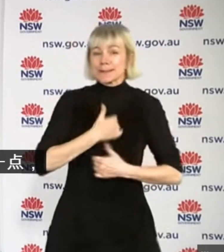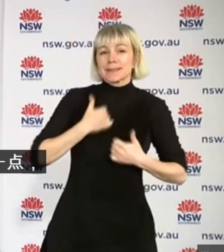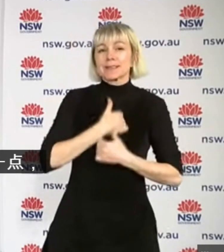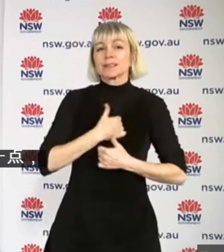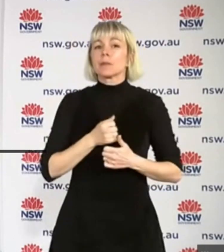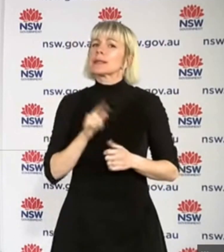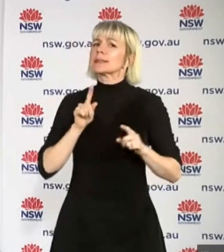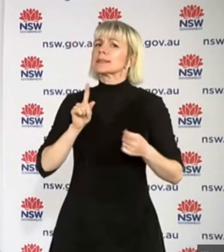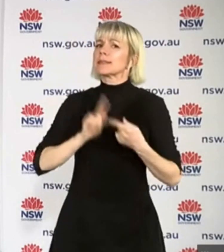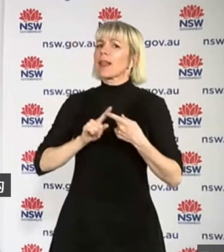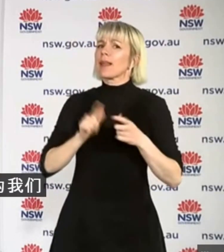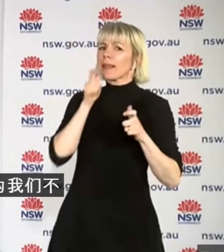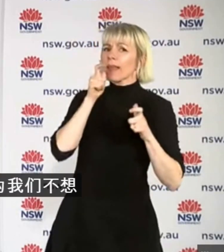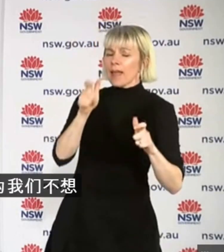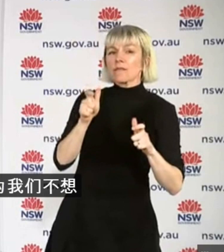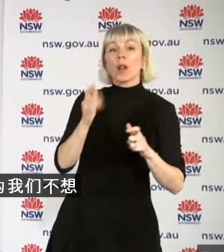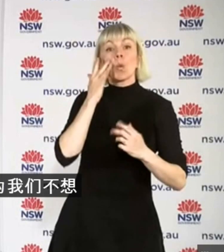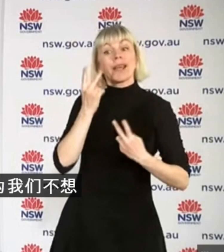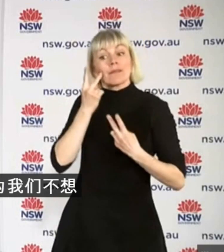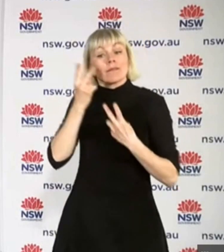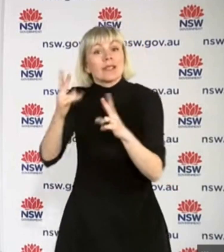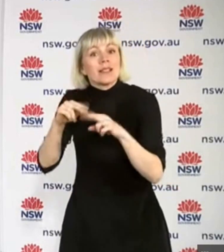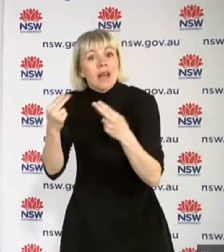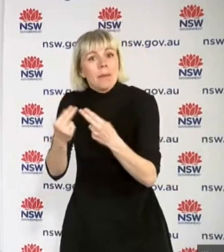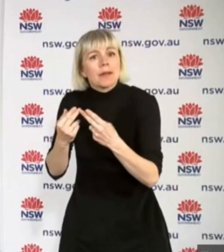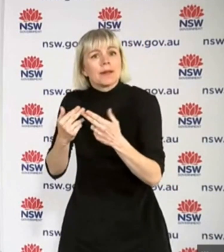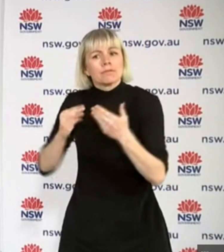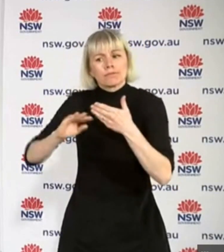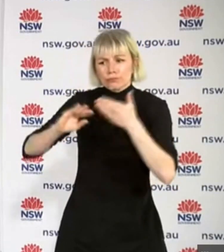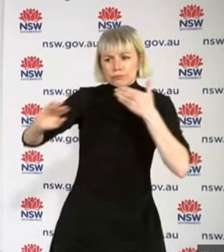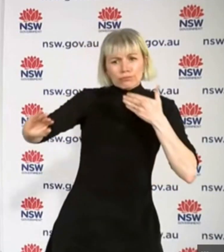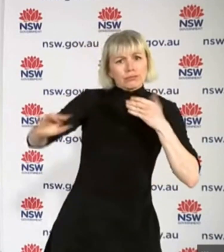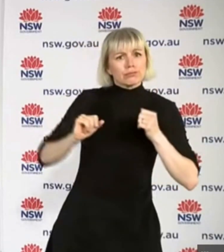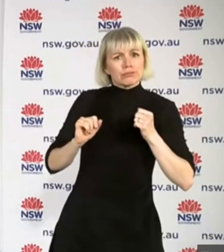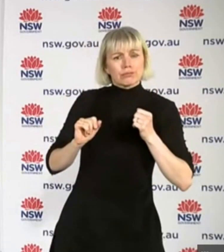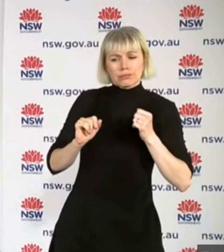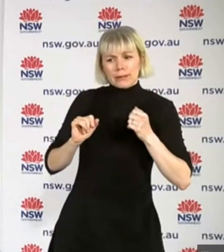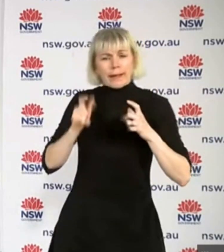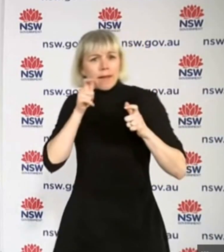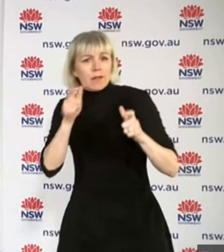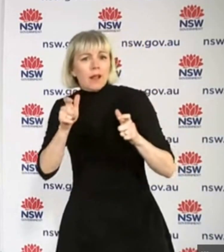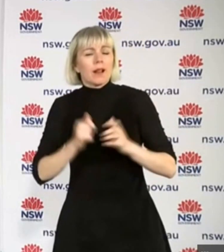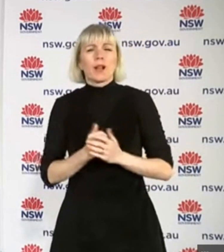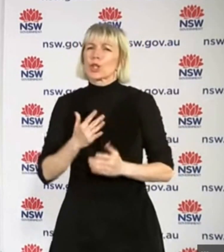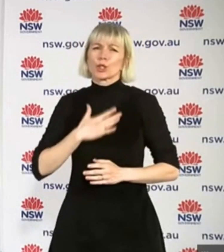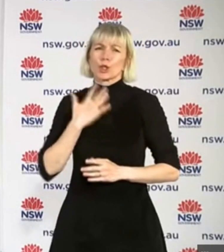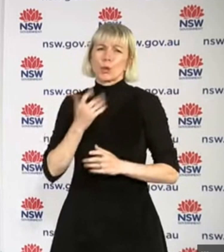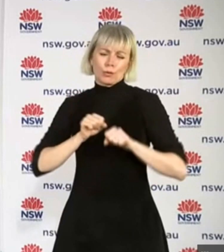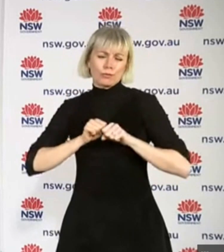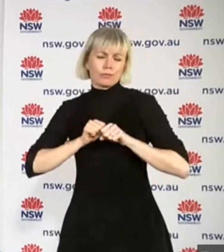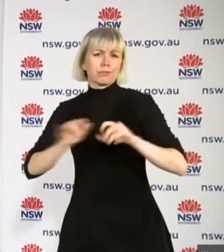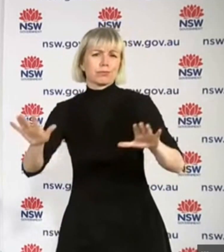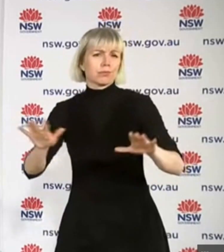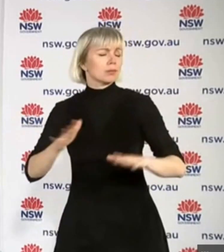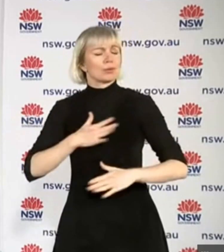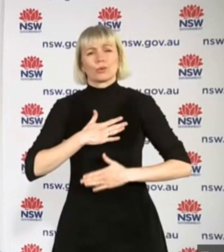be cautious around my parents and others because we don't want to impact the most vulnerable. Remember, it's easier to control the virus. It's